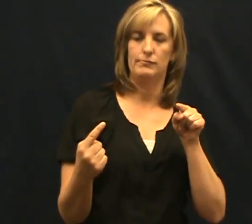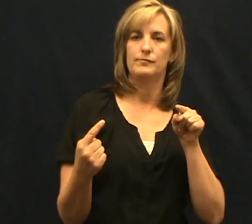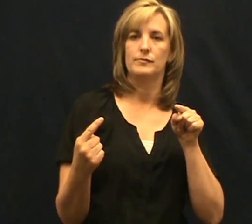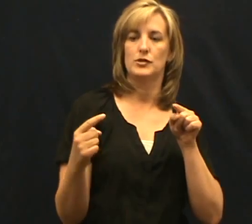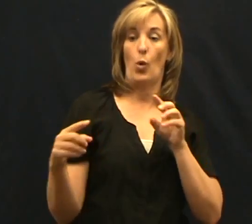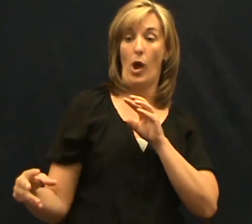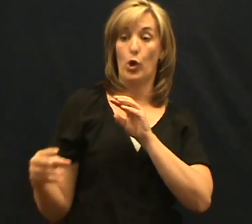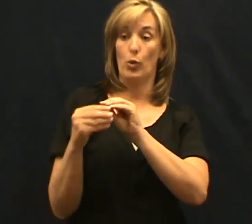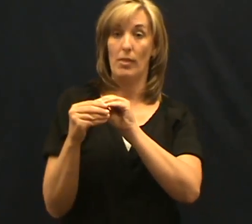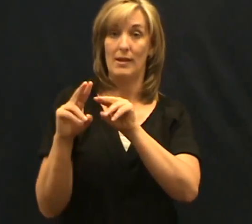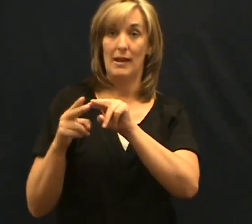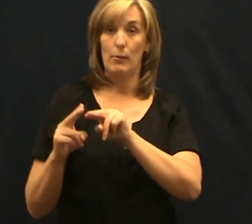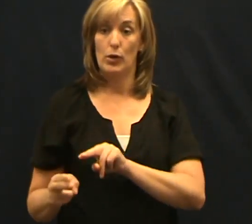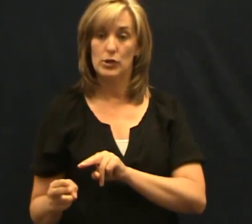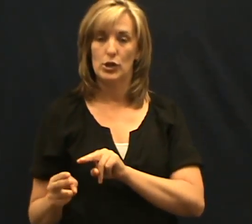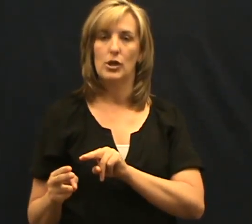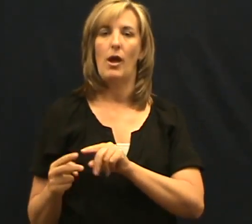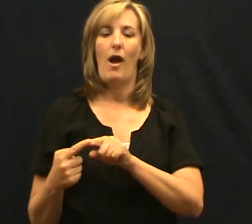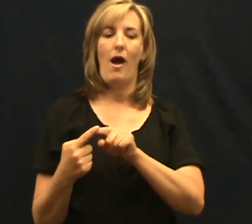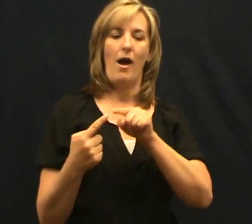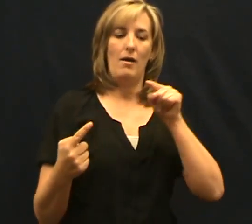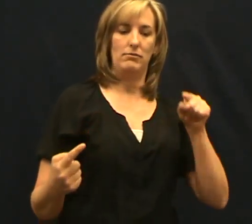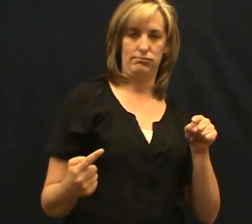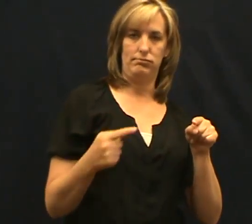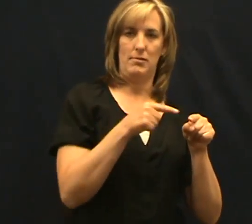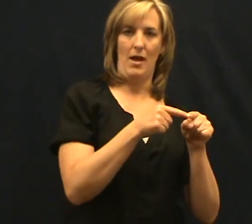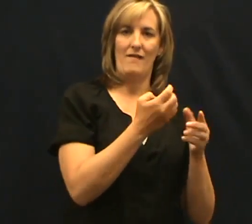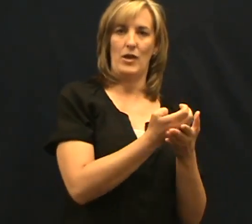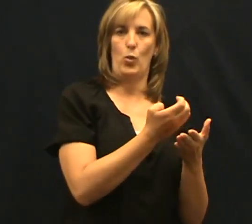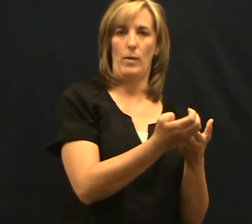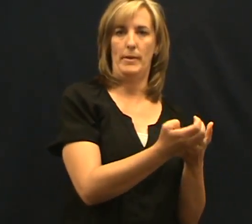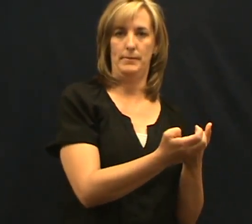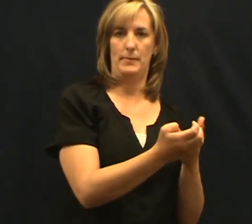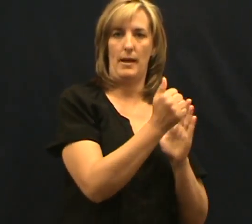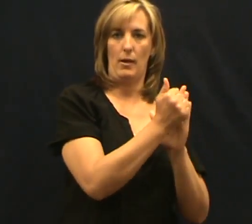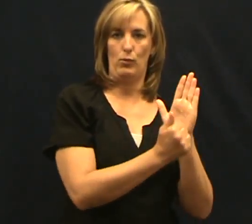to equipment. So the depreciation